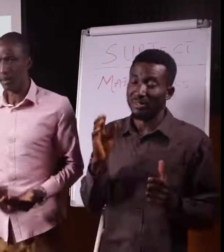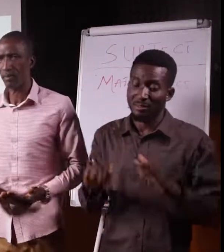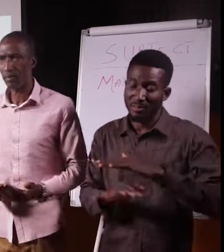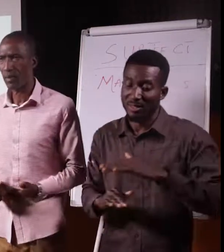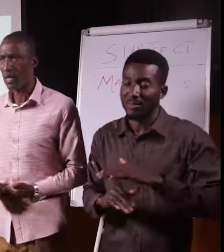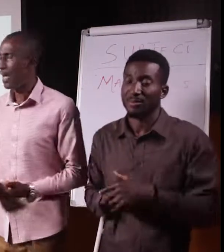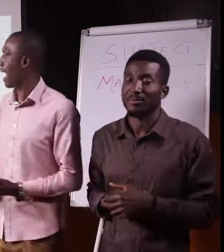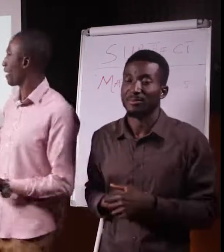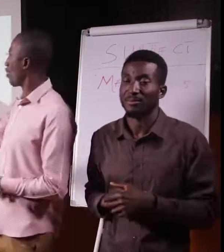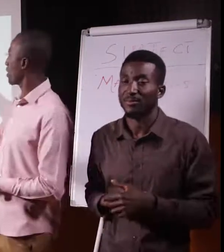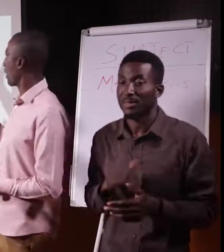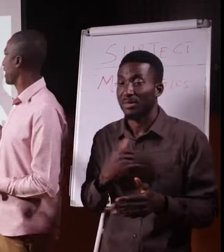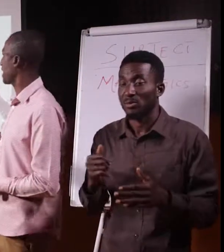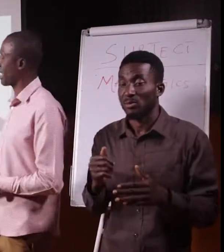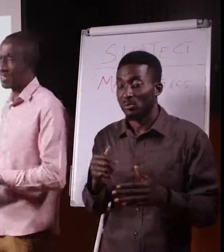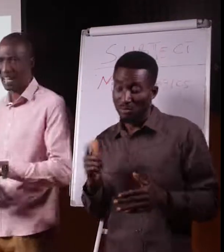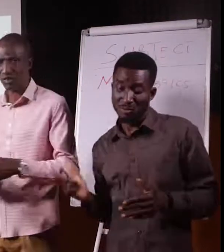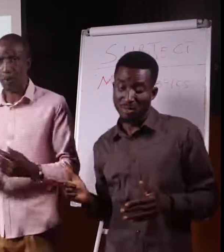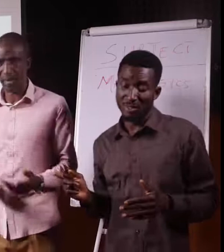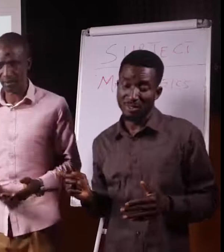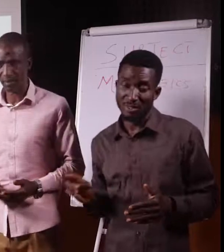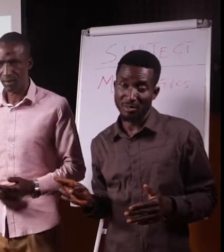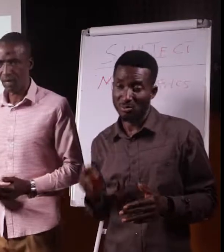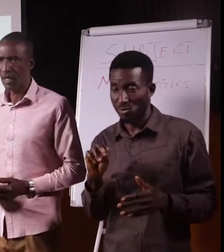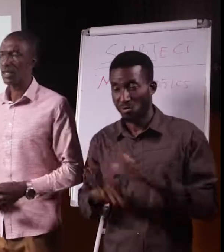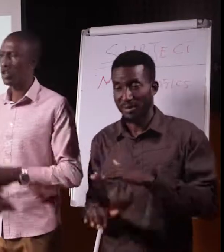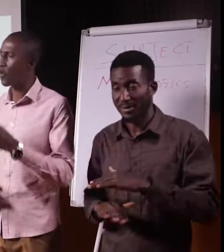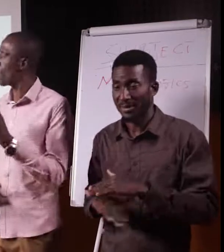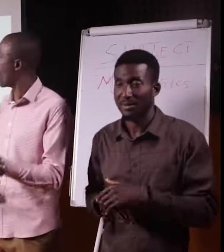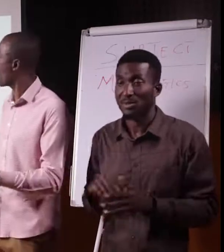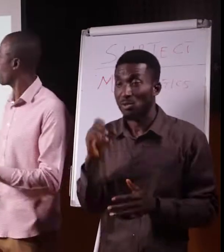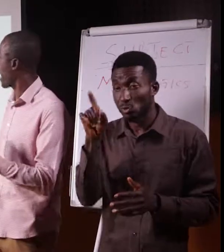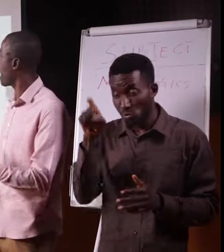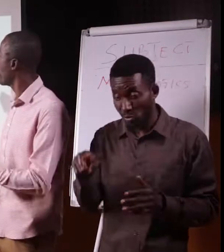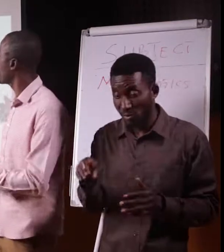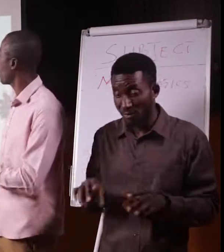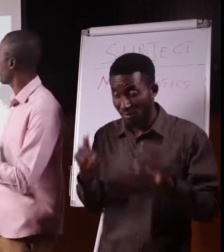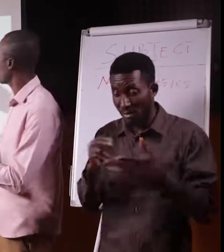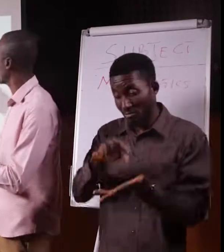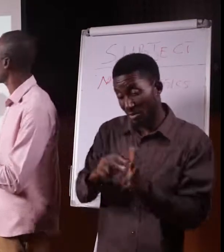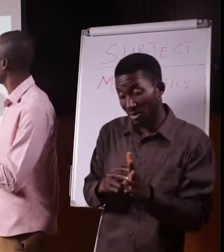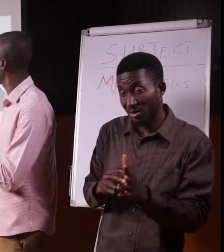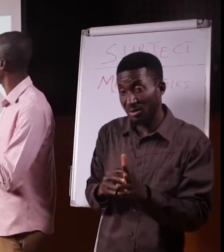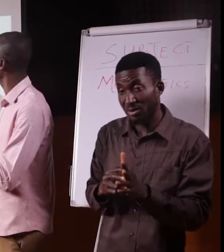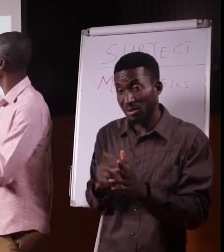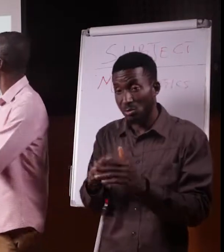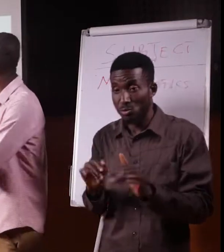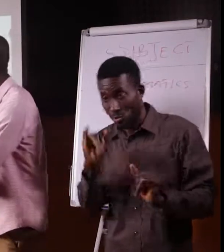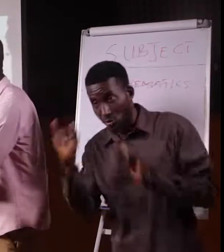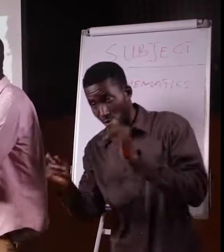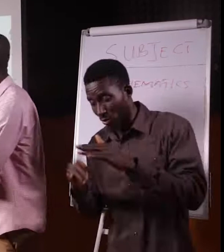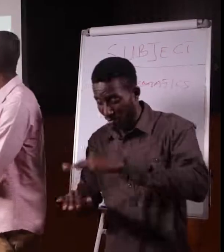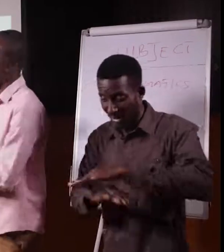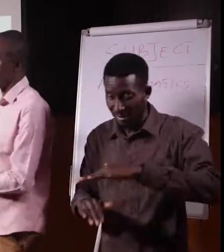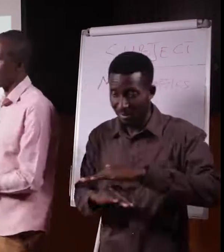3. And on the right-hand side, there is no base. So you must find the means of introducing the